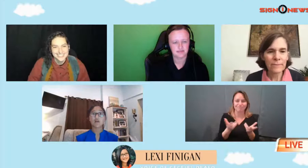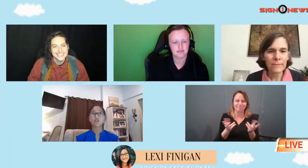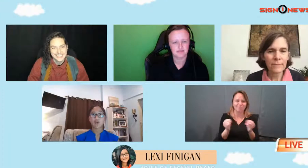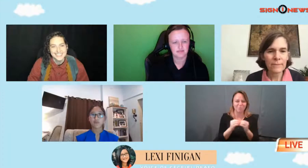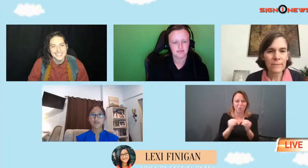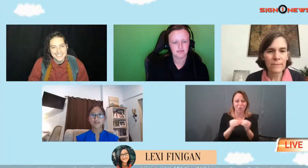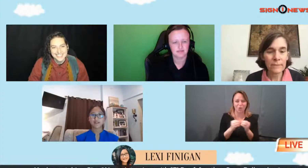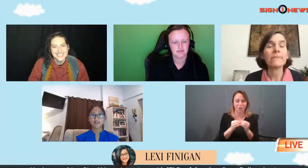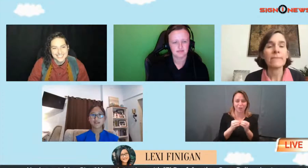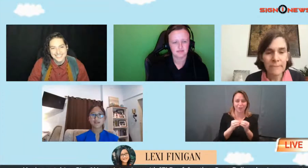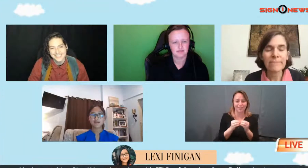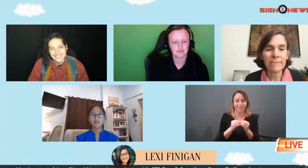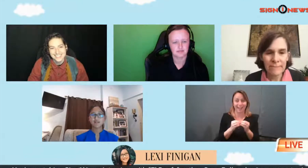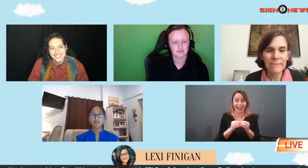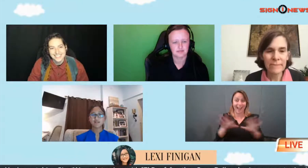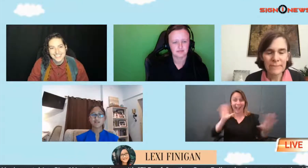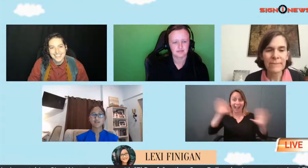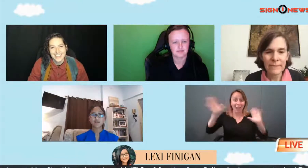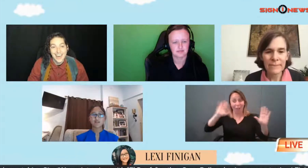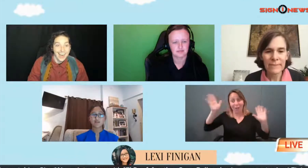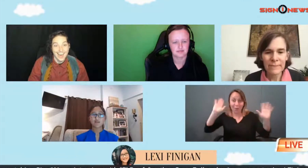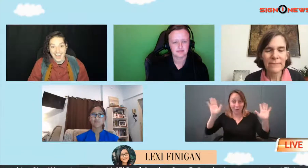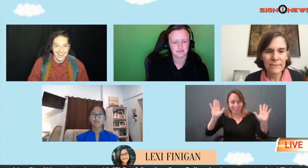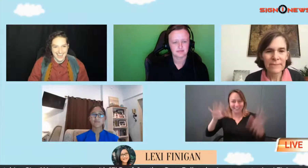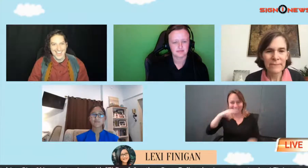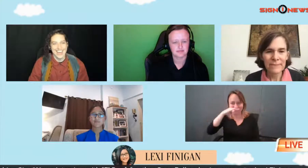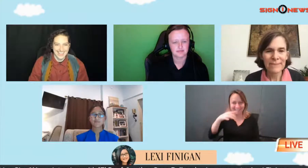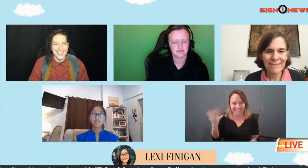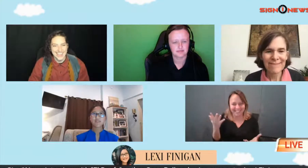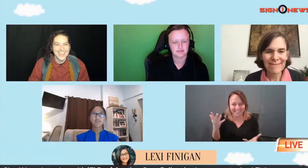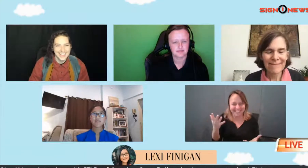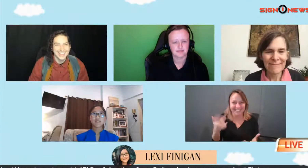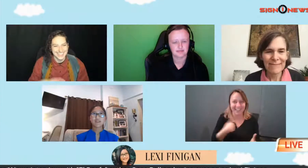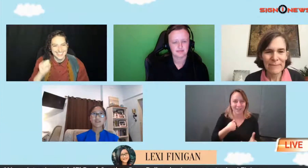more outgoing kid. So